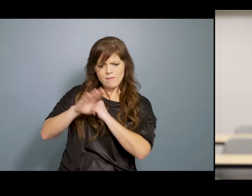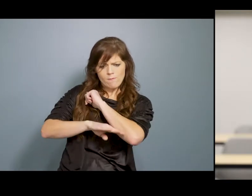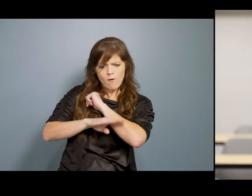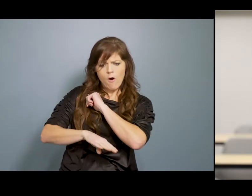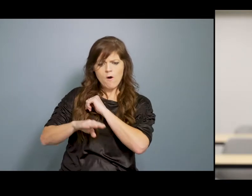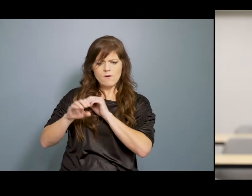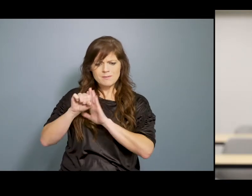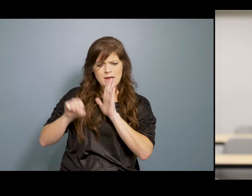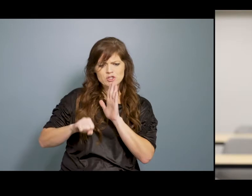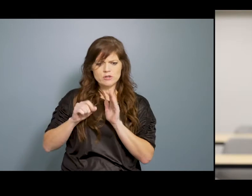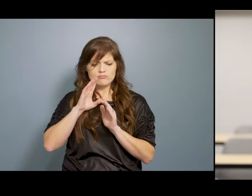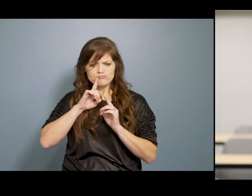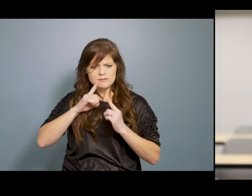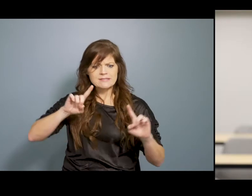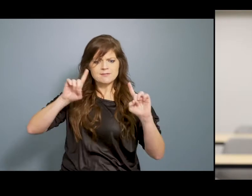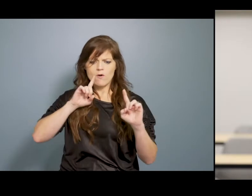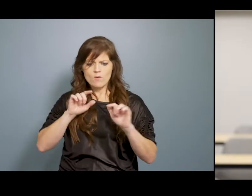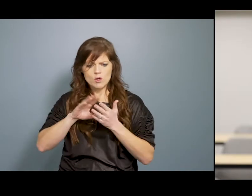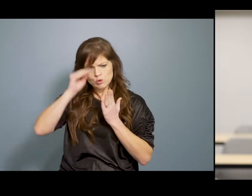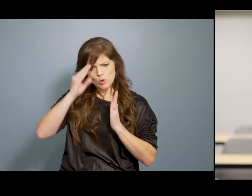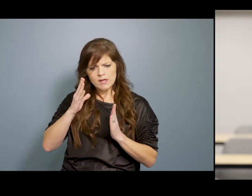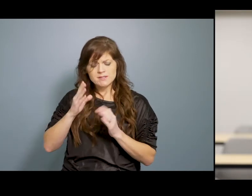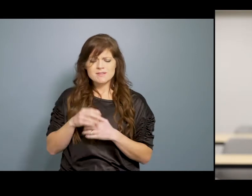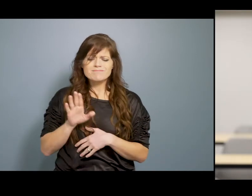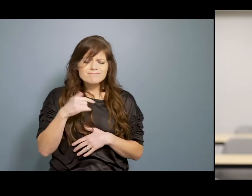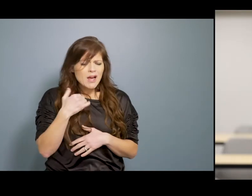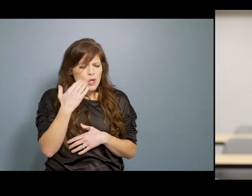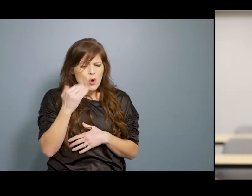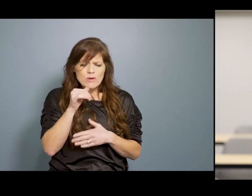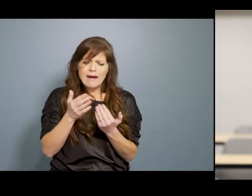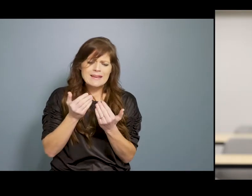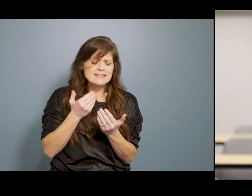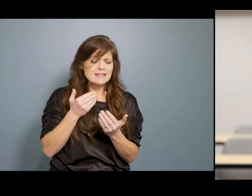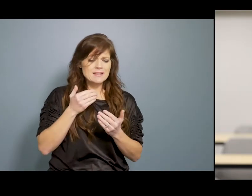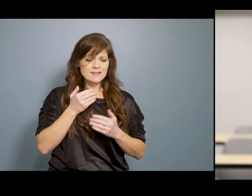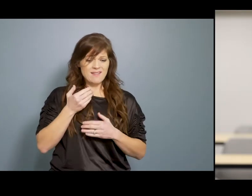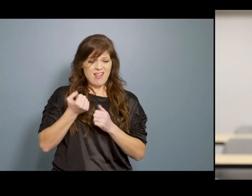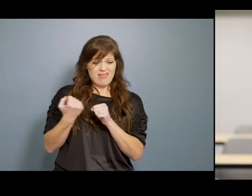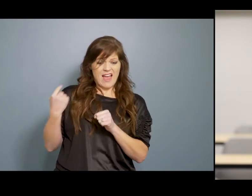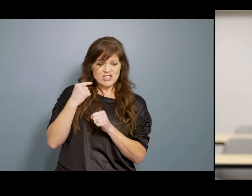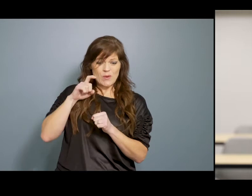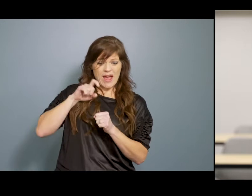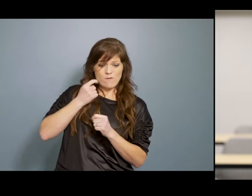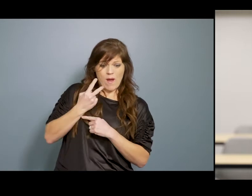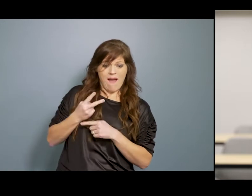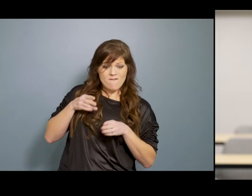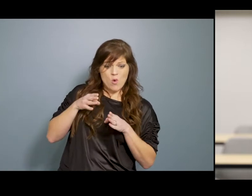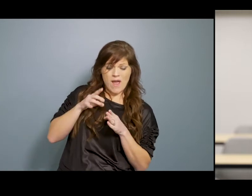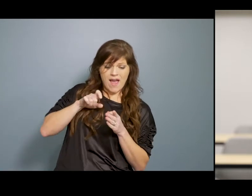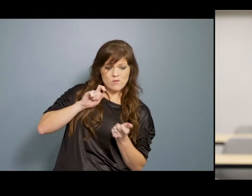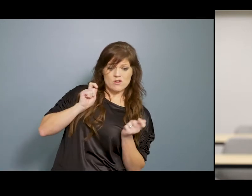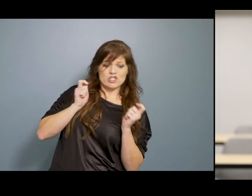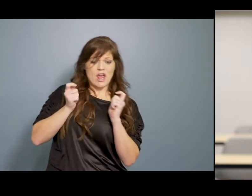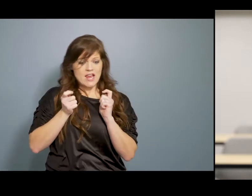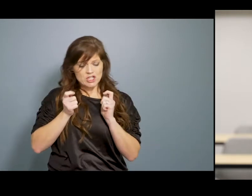that it was not easy in spring semester, changing our modalities halfway through, and then trying to manage through